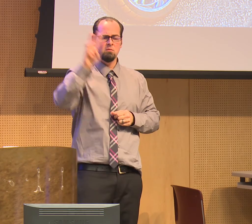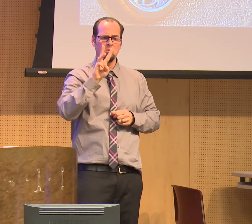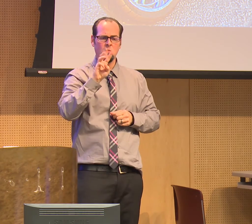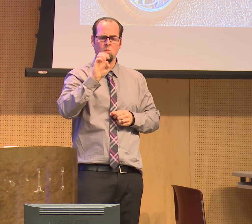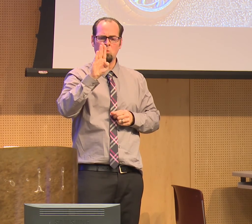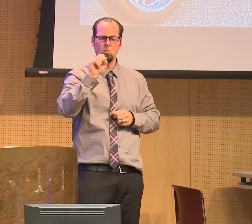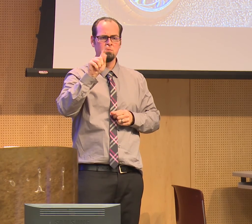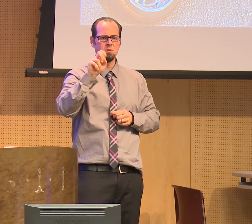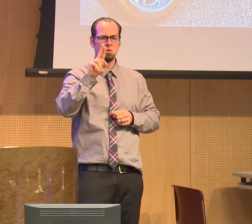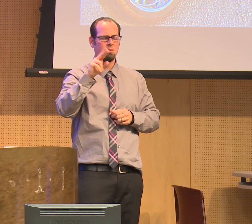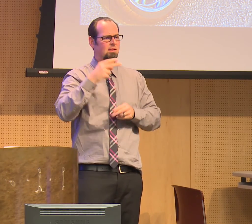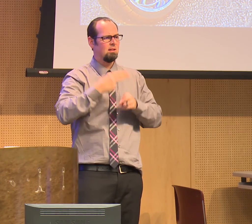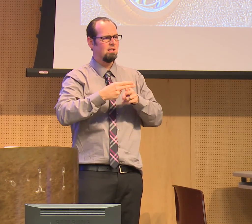Now I work up in Webster.